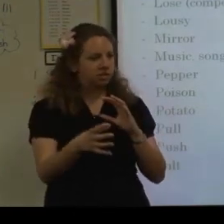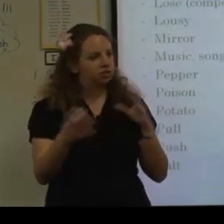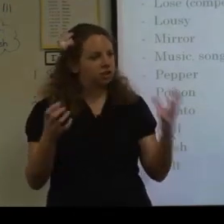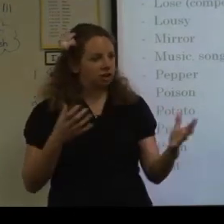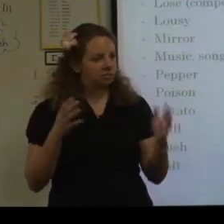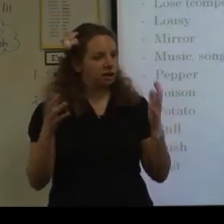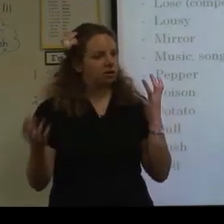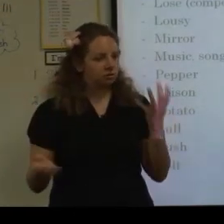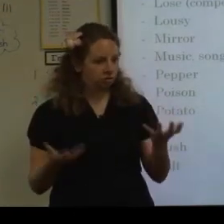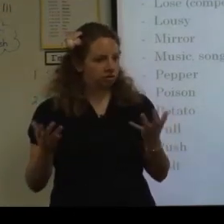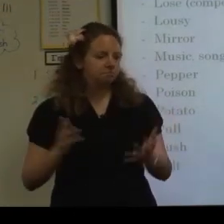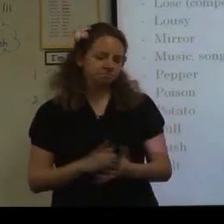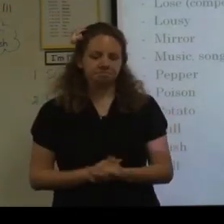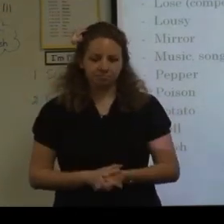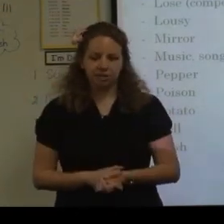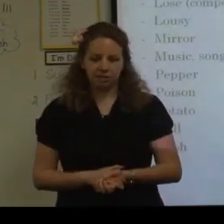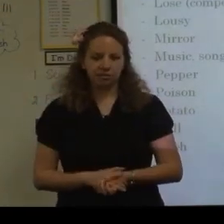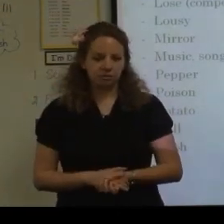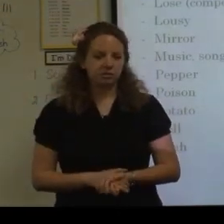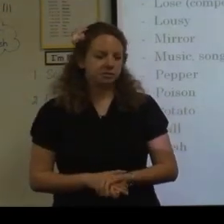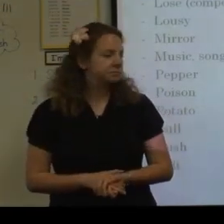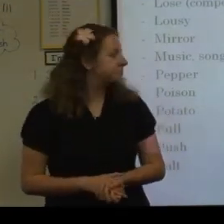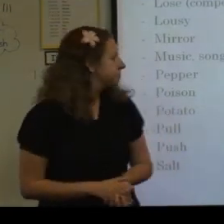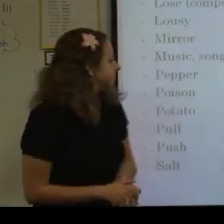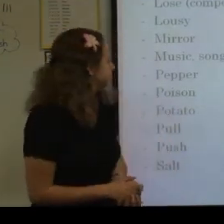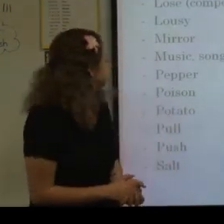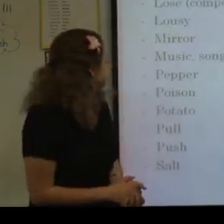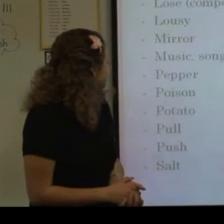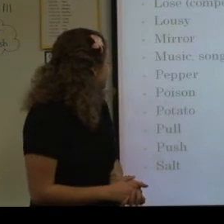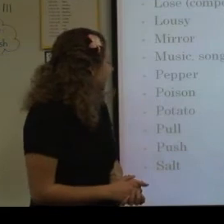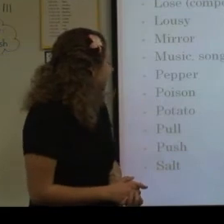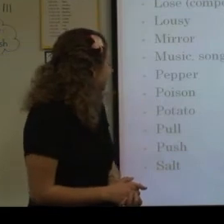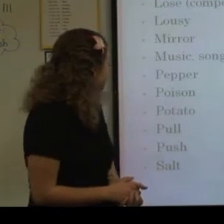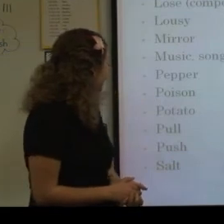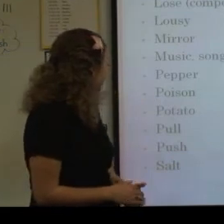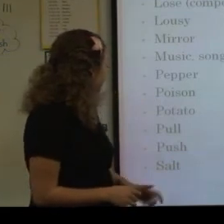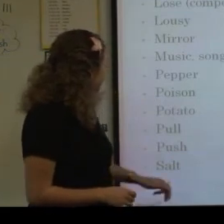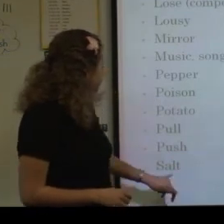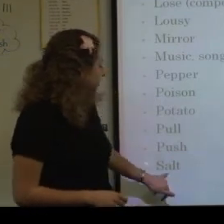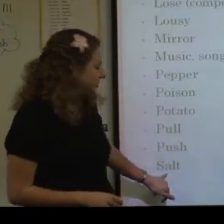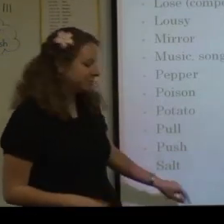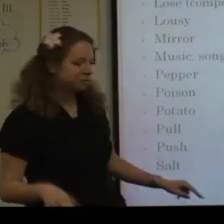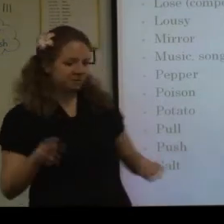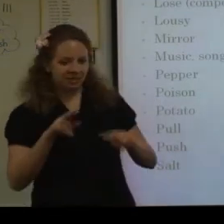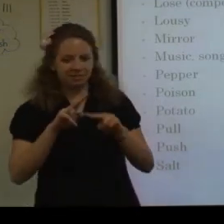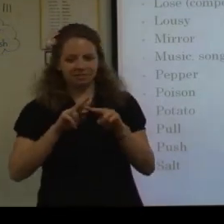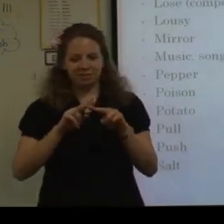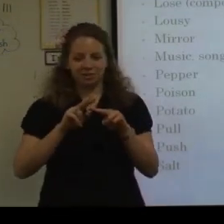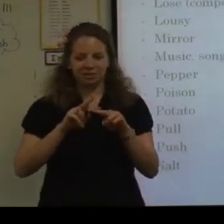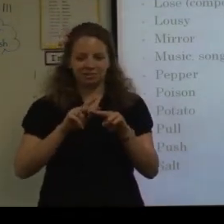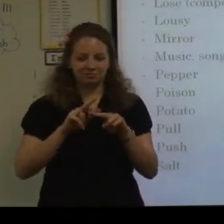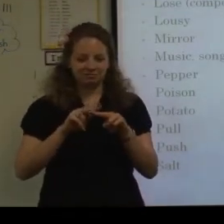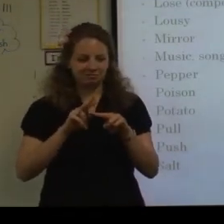that you're talking about or any of those things. Okay, and then we have salt, which we did, salt.